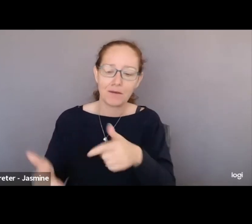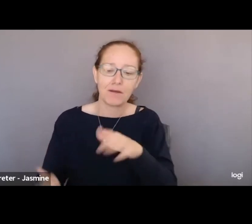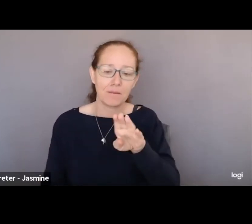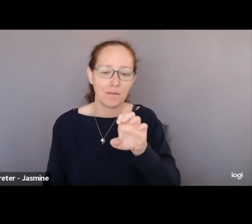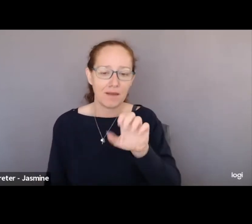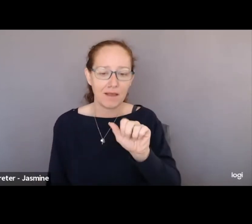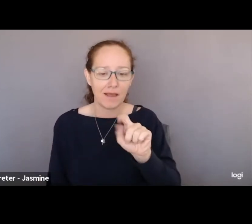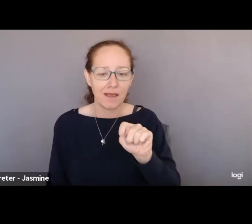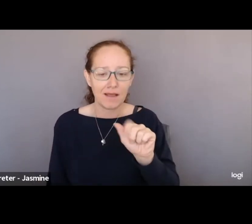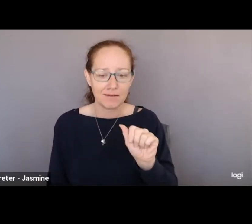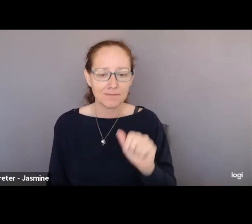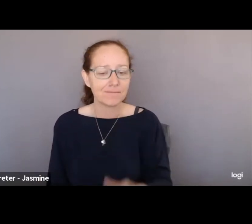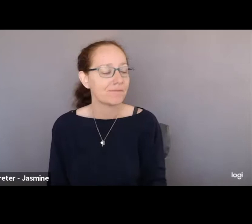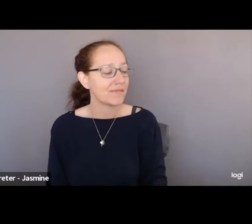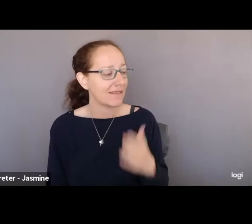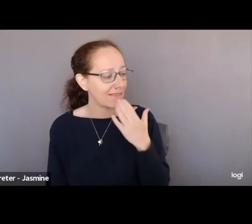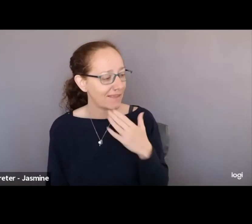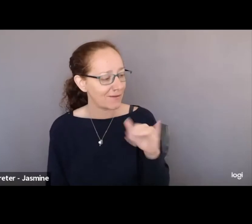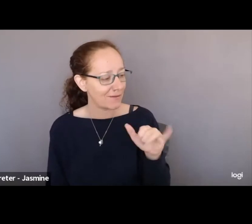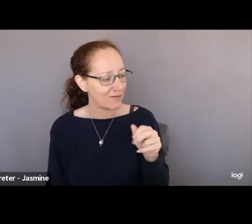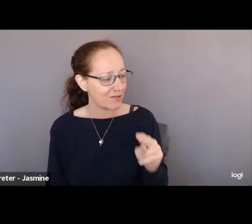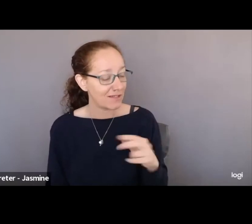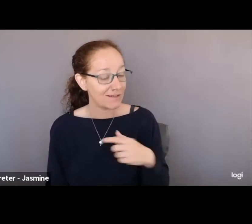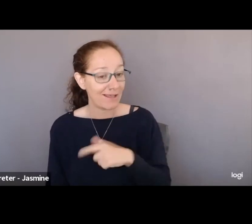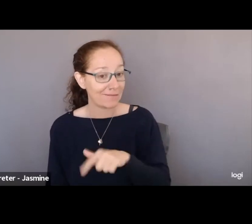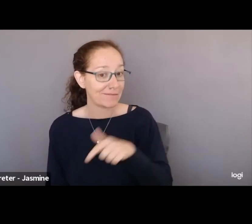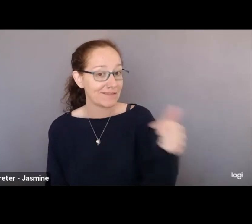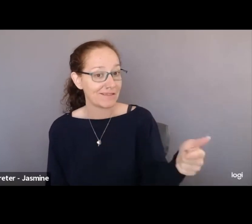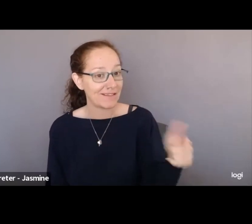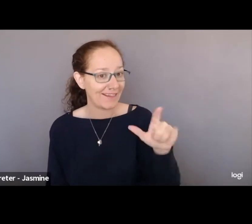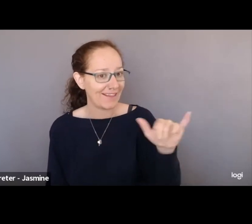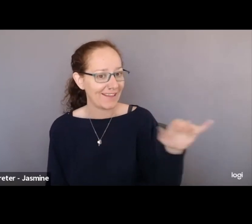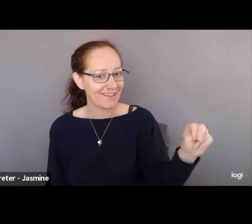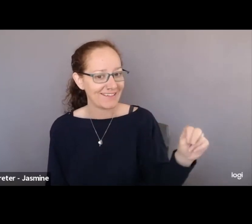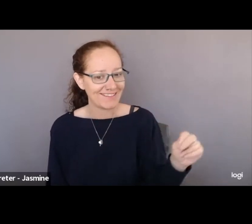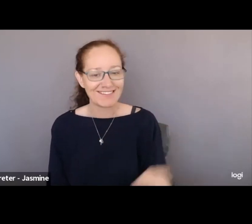Thank you, Jean. And I'm going to hand it over to Lynn.